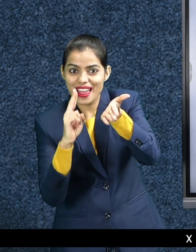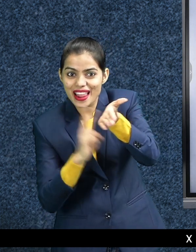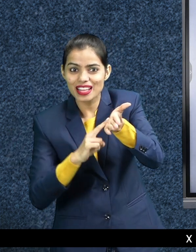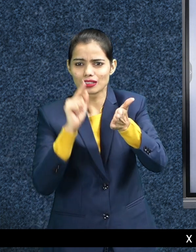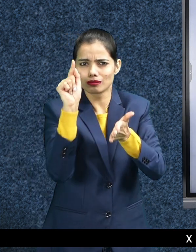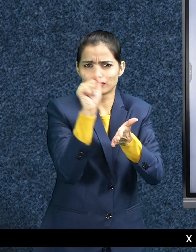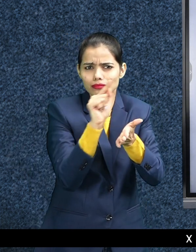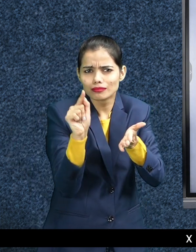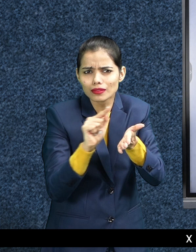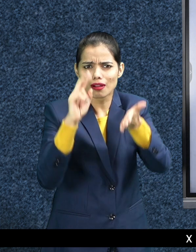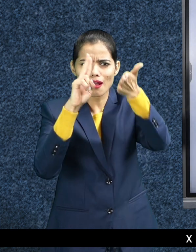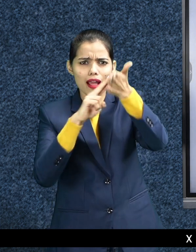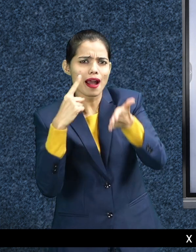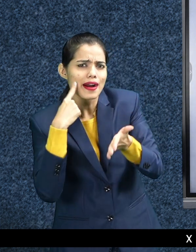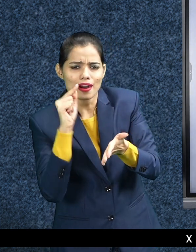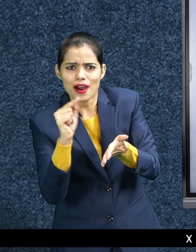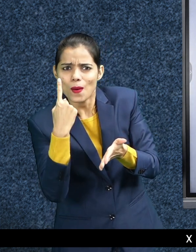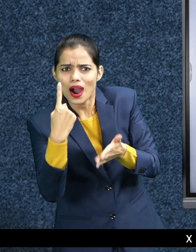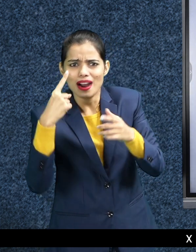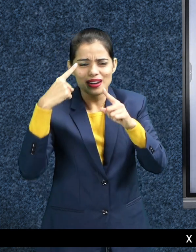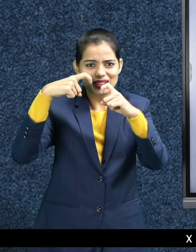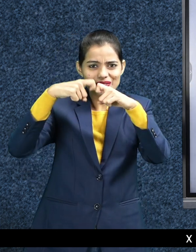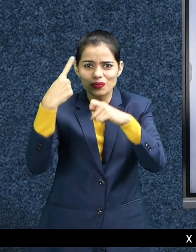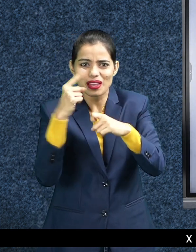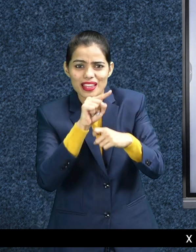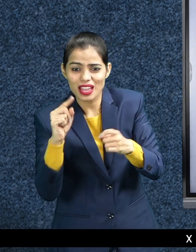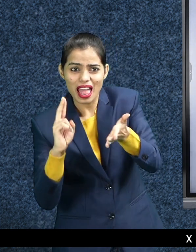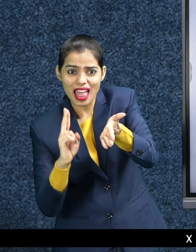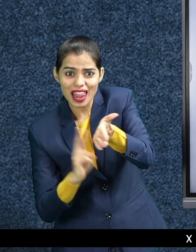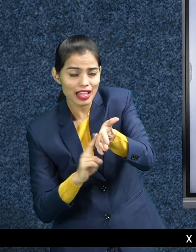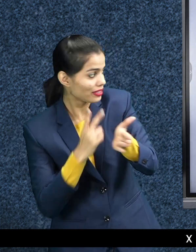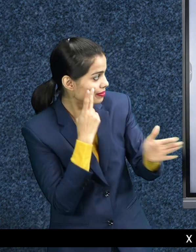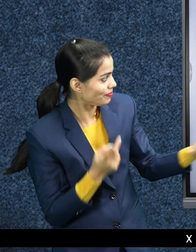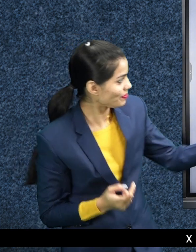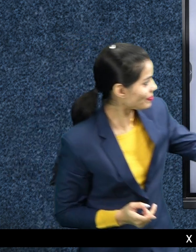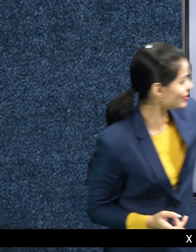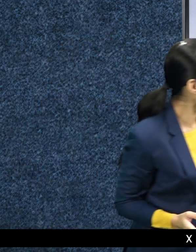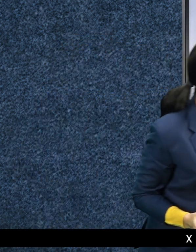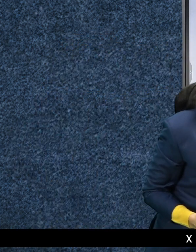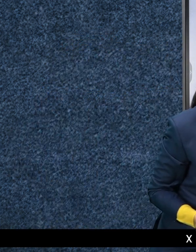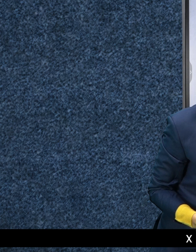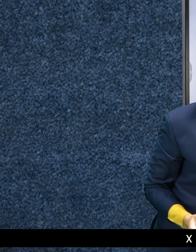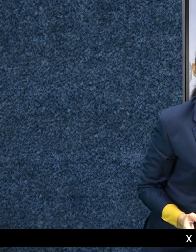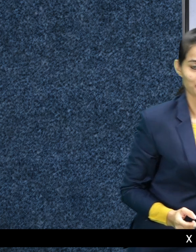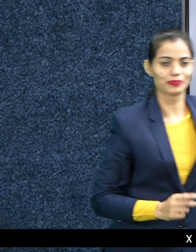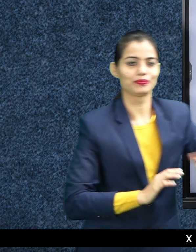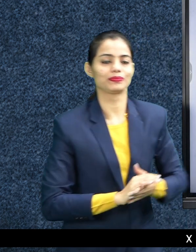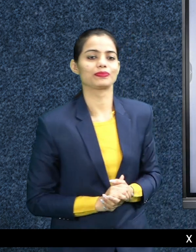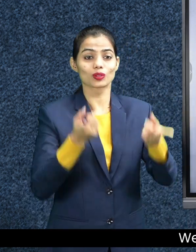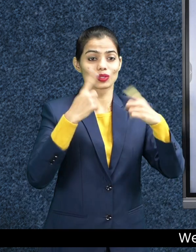n is equal to summation of I is equal to 1 to n xi by n. We